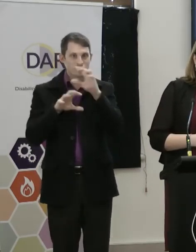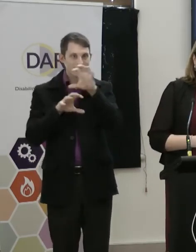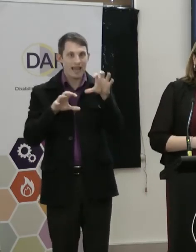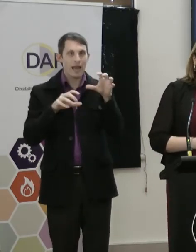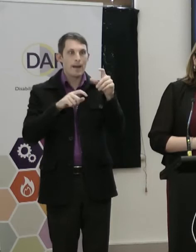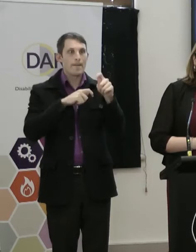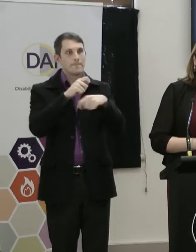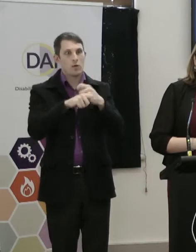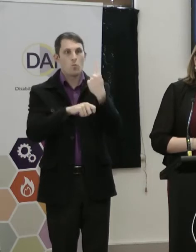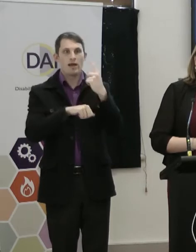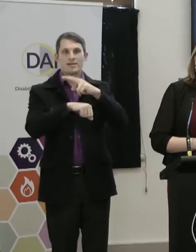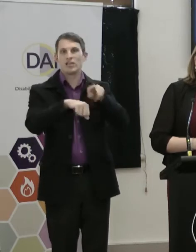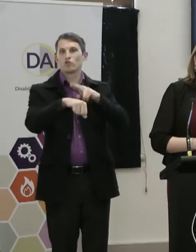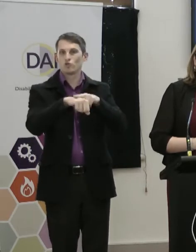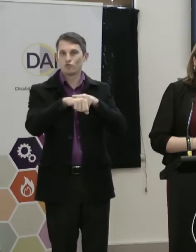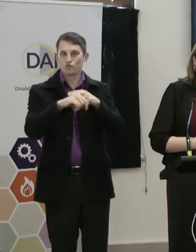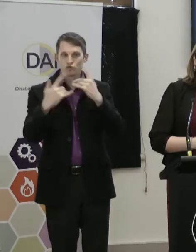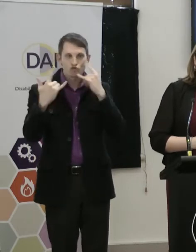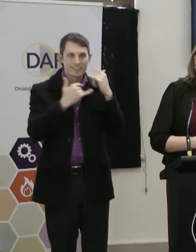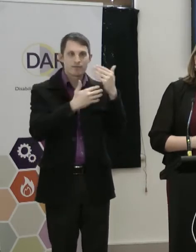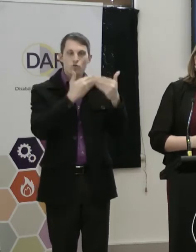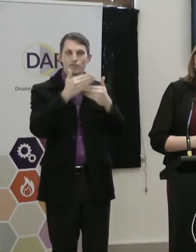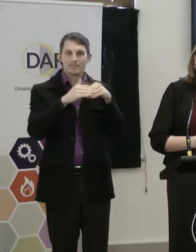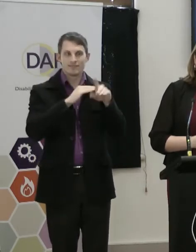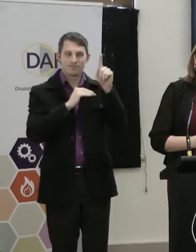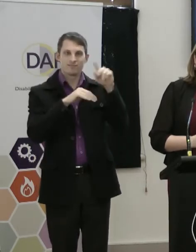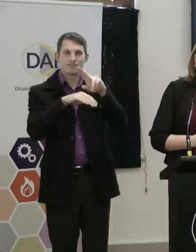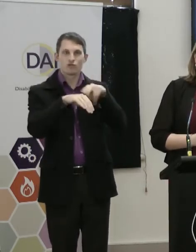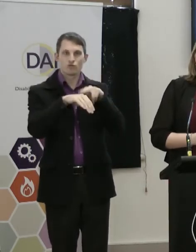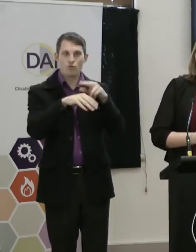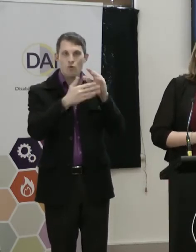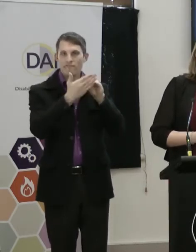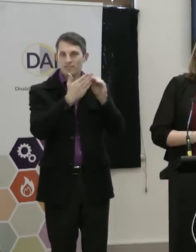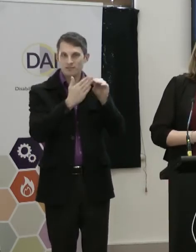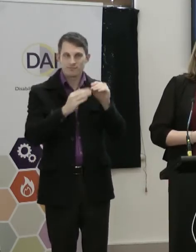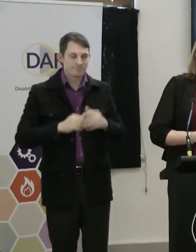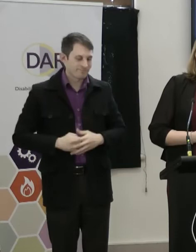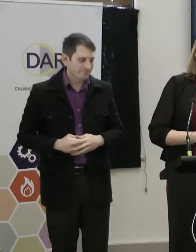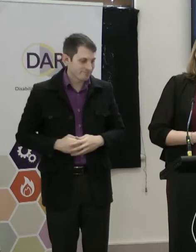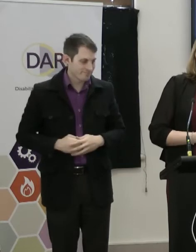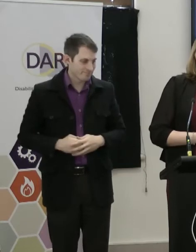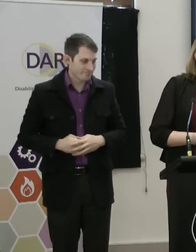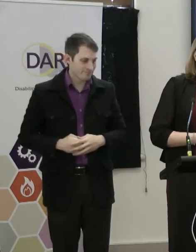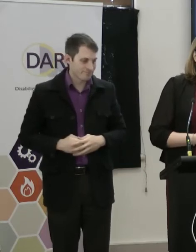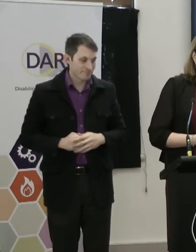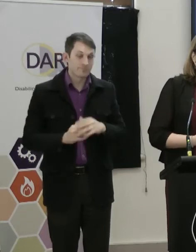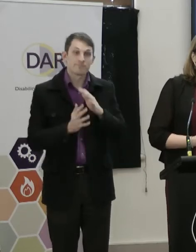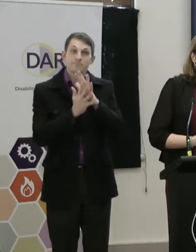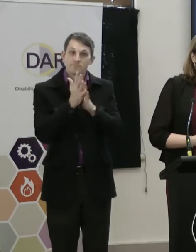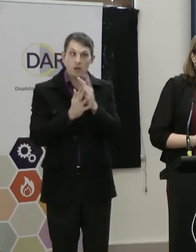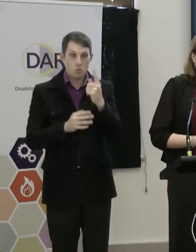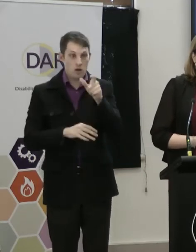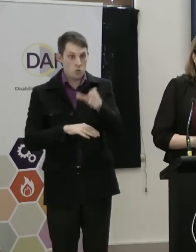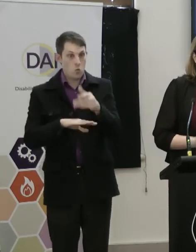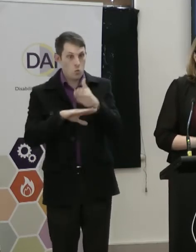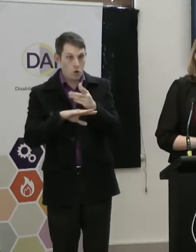national process, and that's, as I said earlier, being managed out of our national office. A worker who's registered and cleared